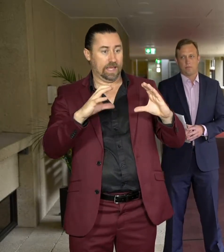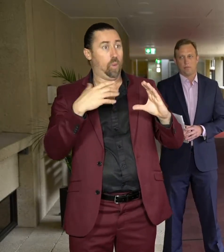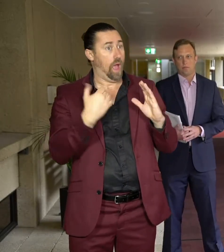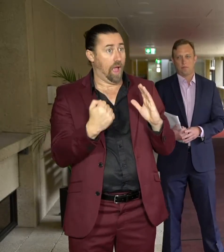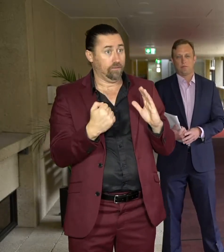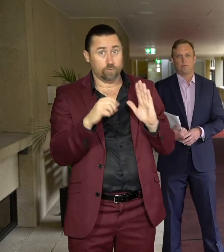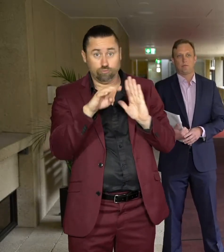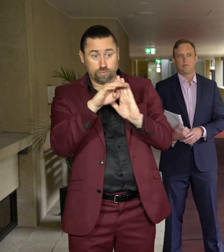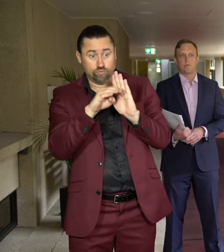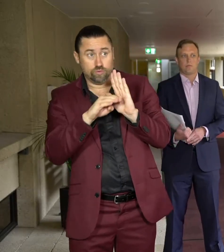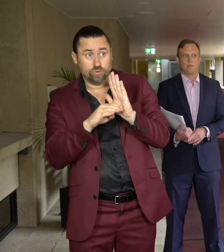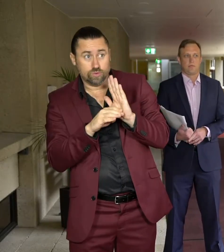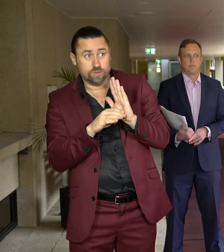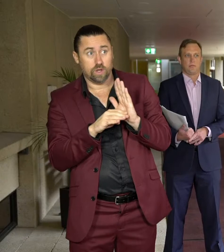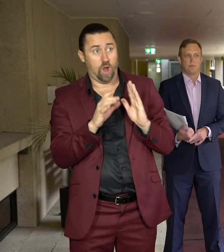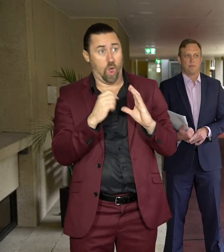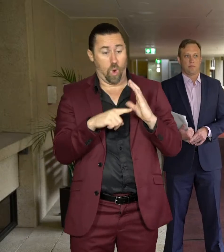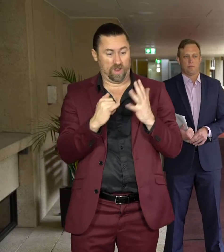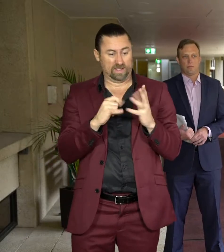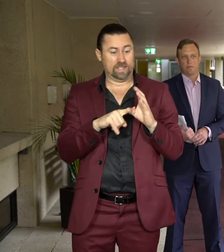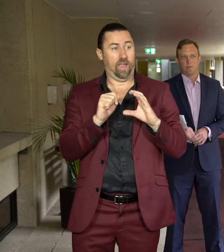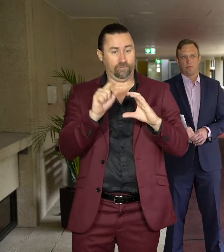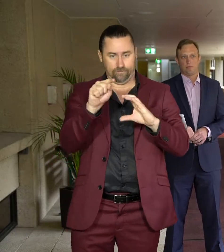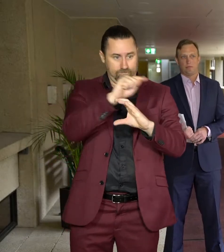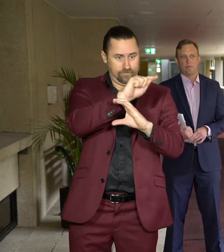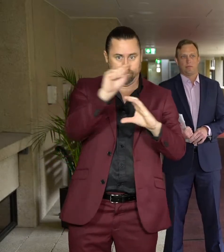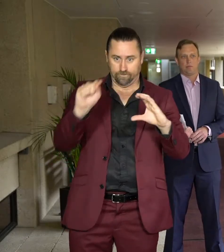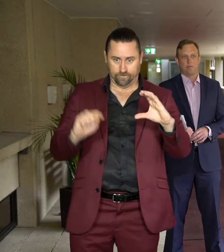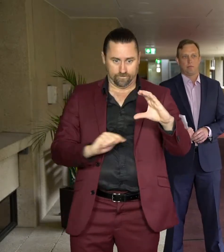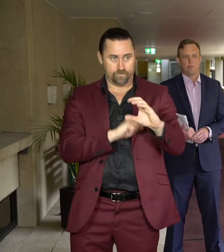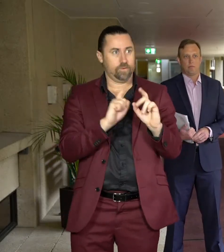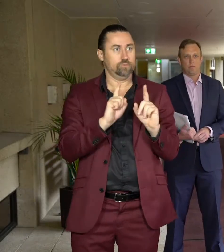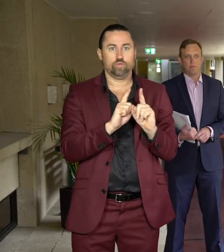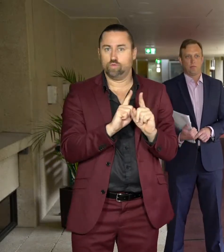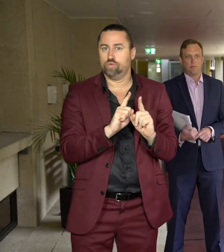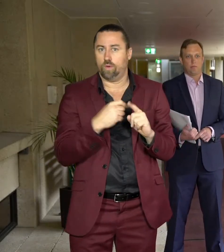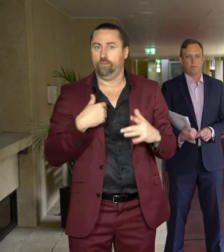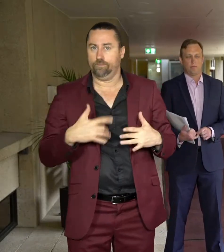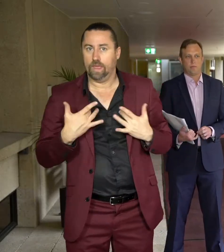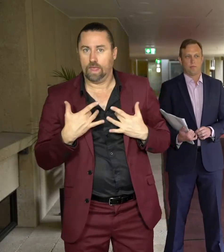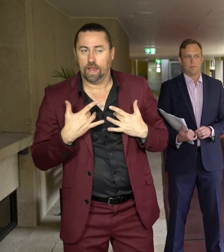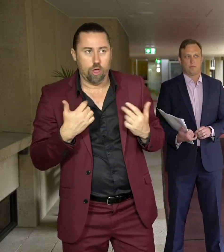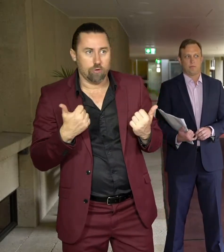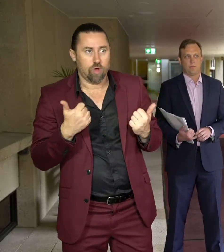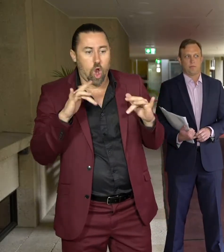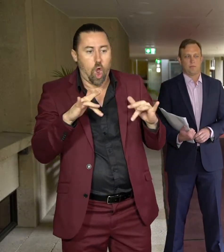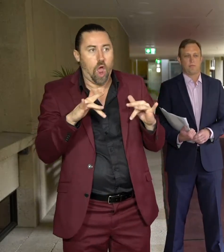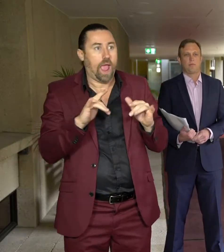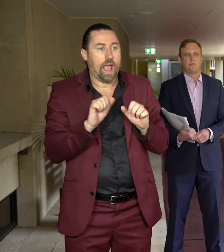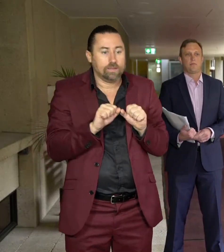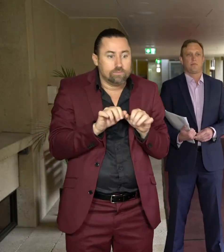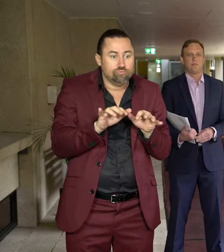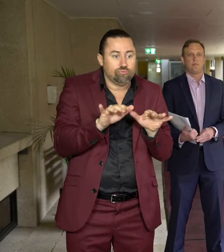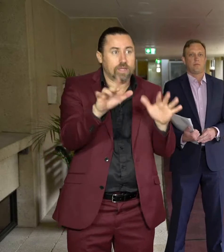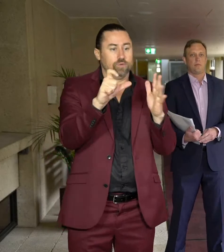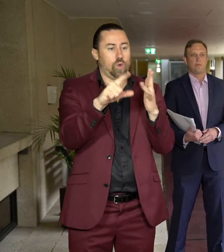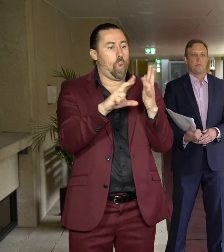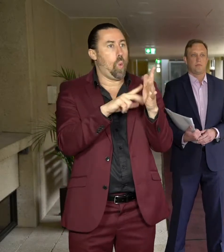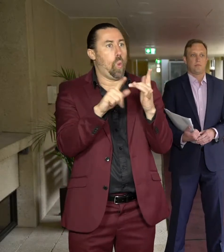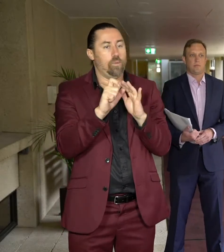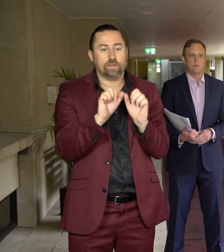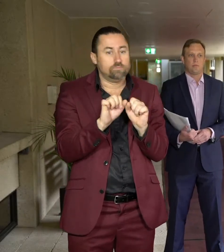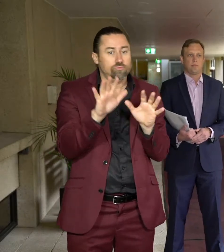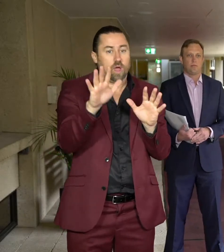the areas surrounding Greater Sydney. So they're in place, and at this stage we haven't seen transmission except